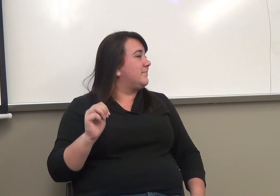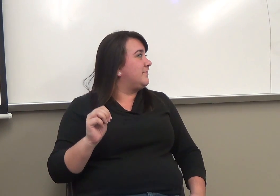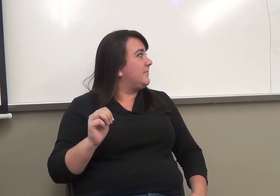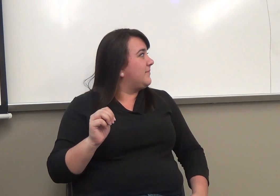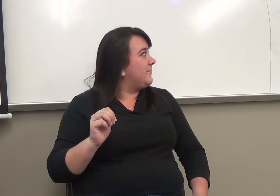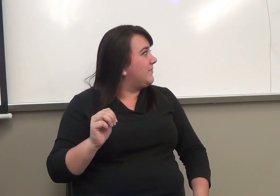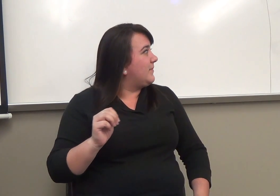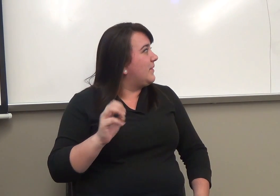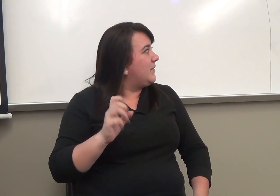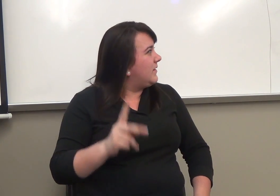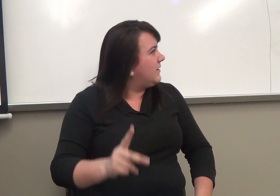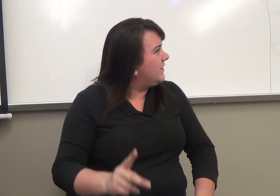Okay.